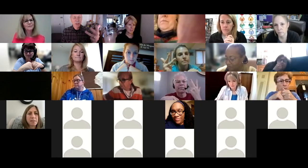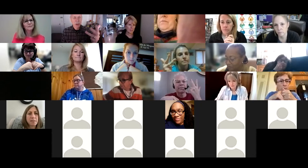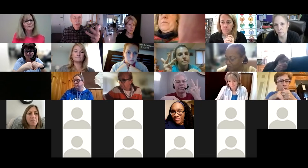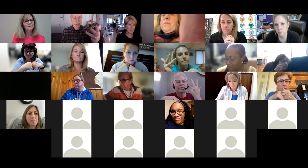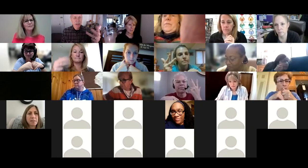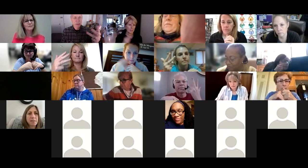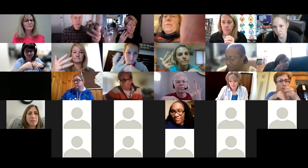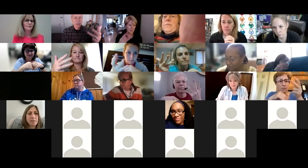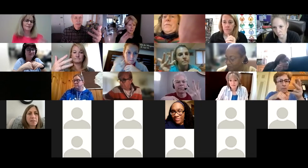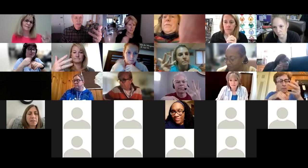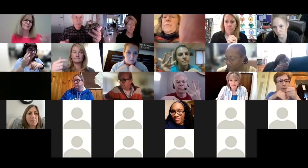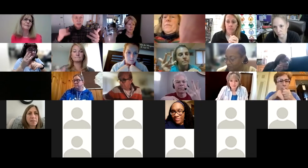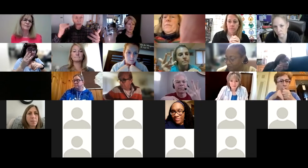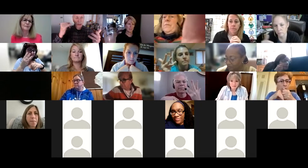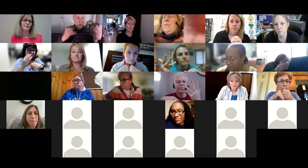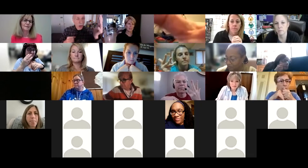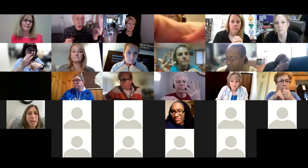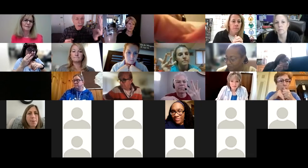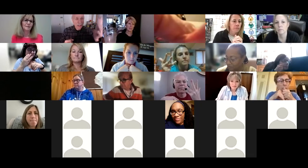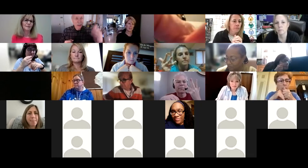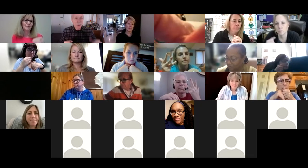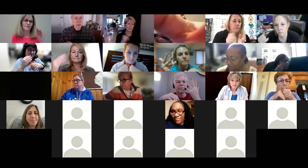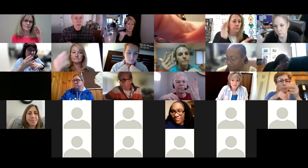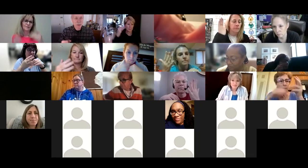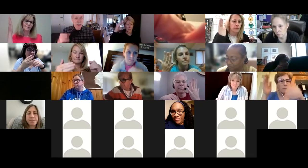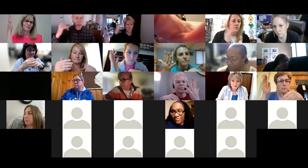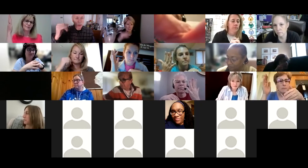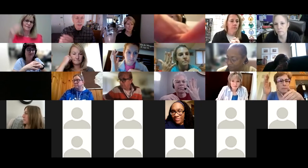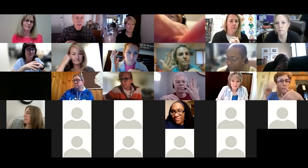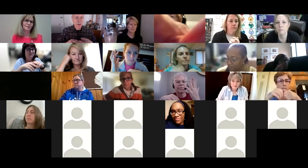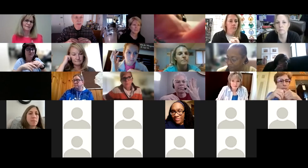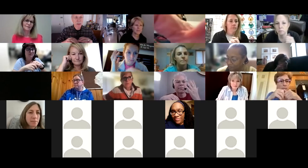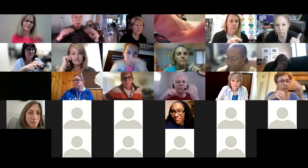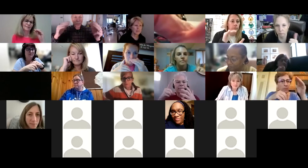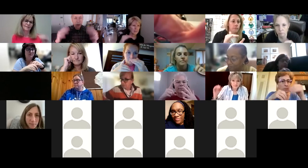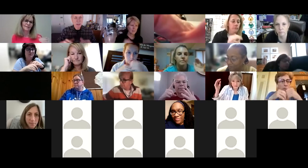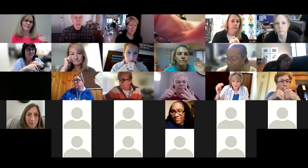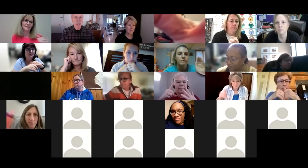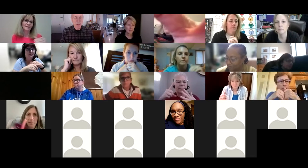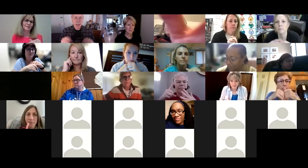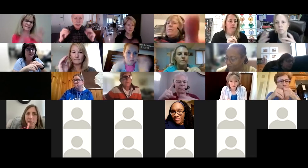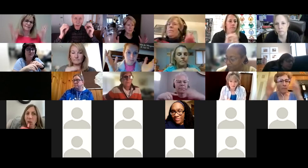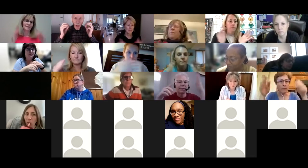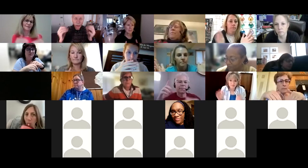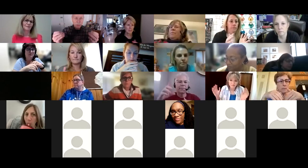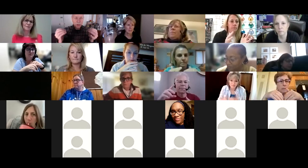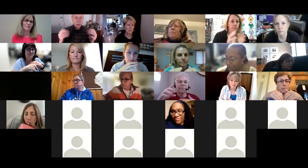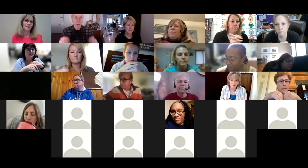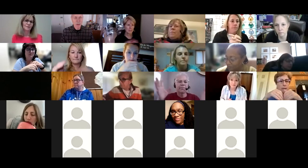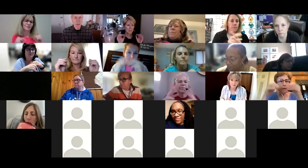uncrunched letters, tall letters, short letters, put it together. If they're only focusing on one thing